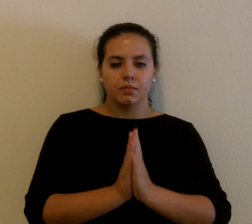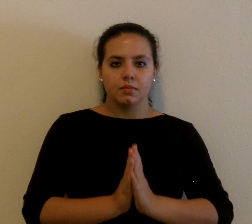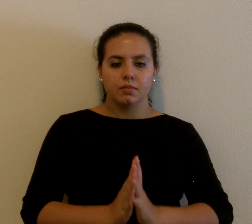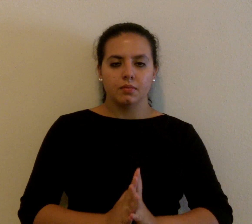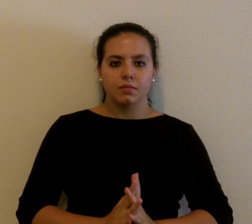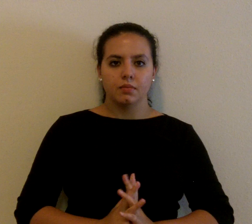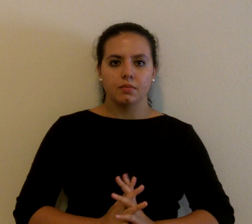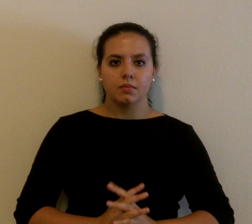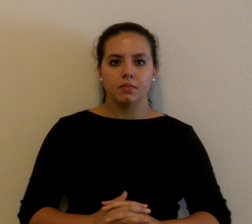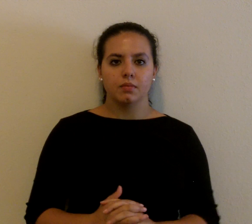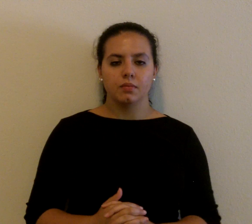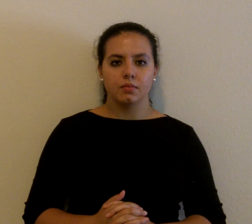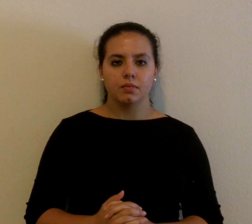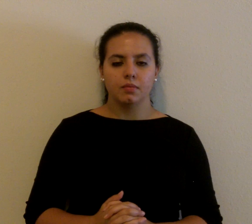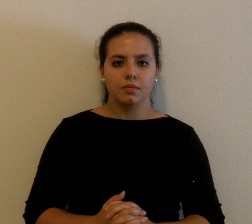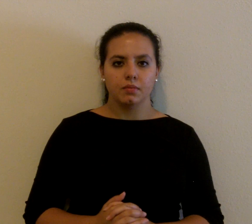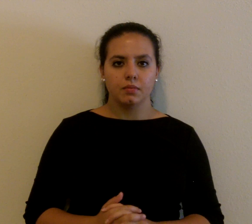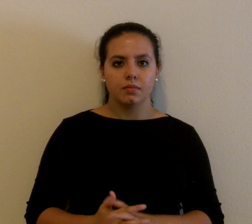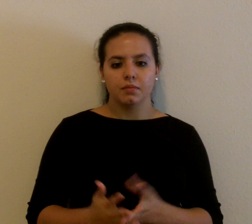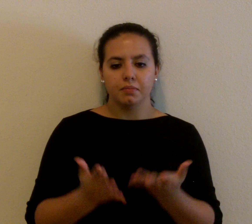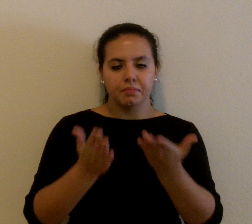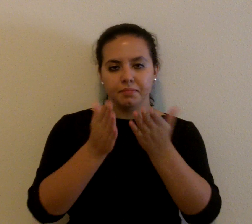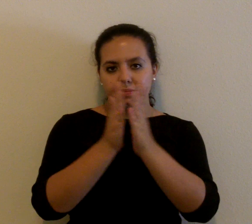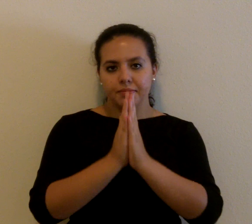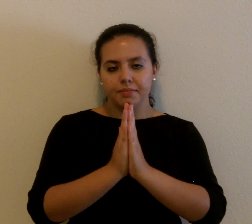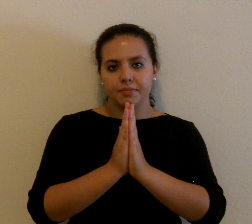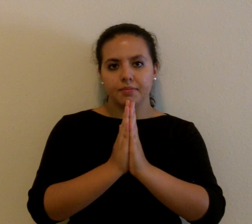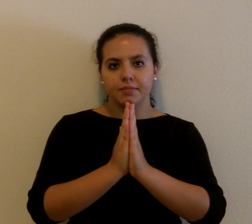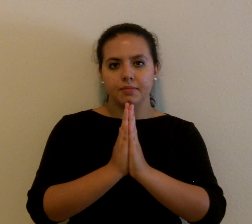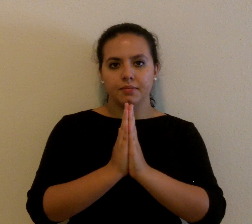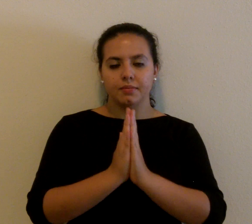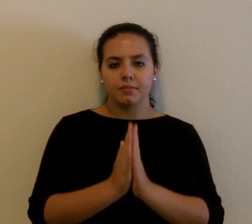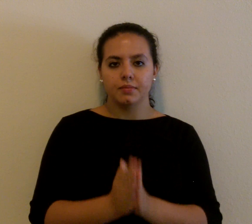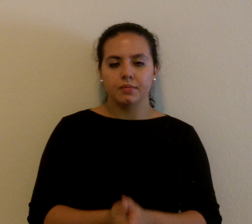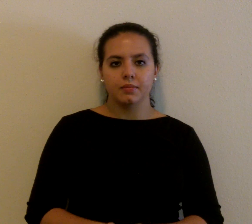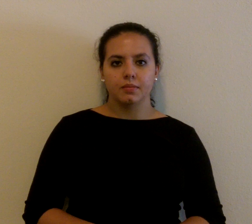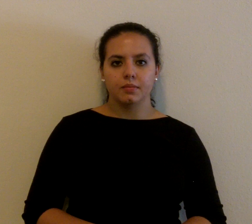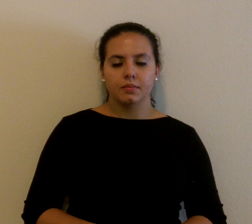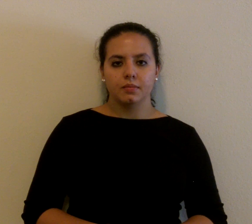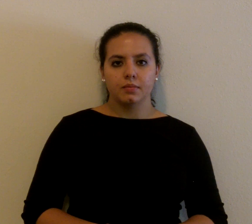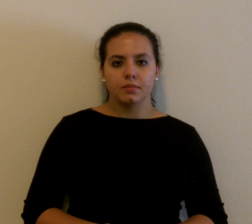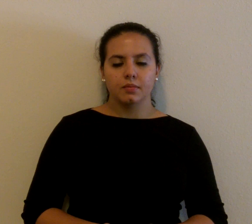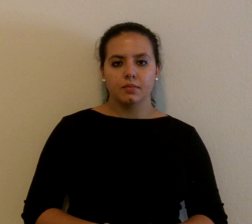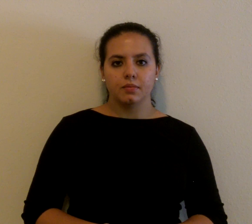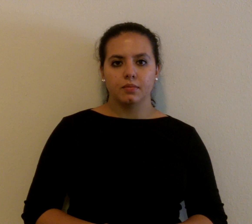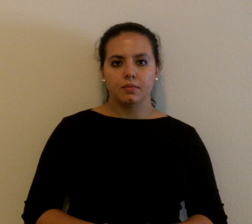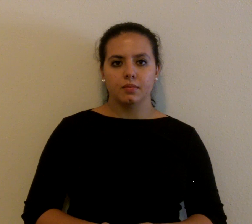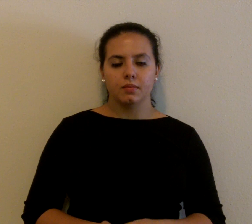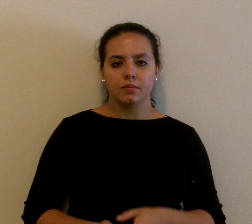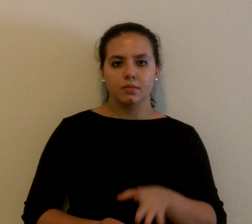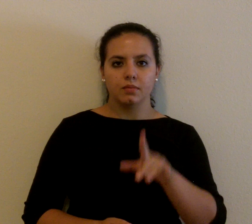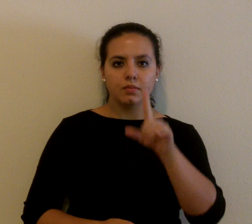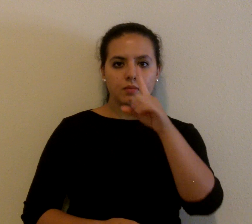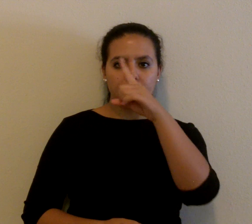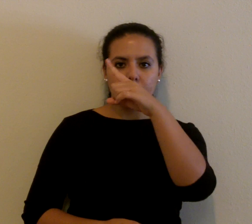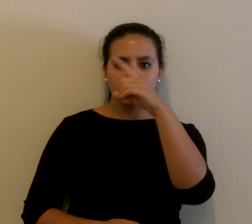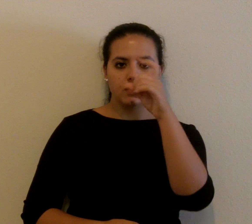So you can just use this as ask. But you can also use what's kind of like a question mark. So if we